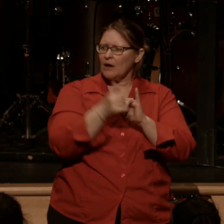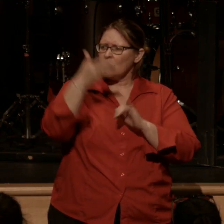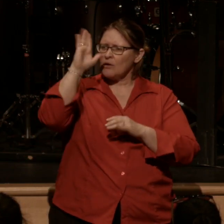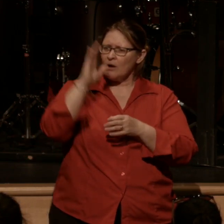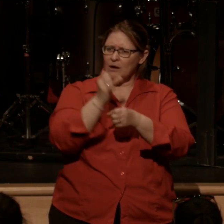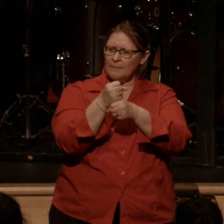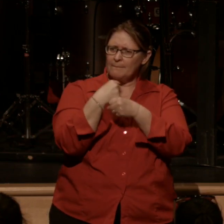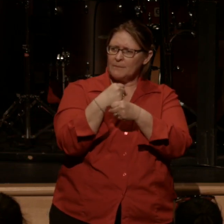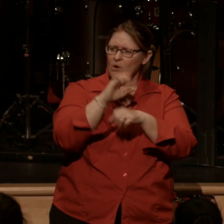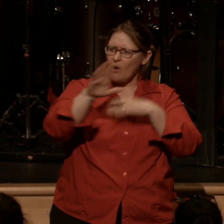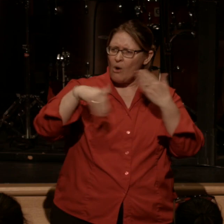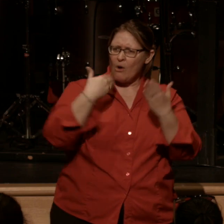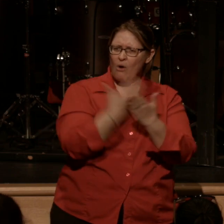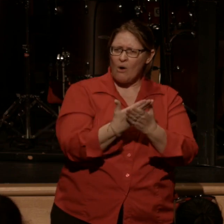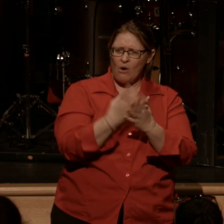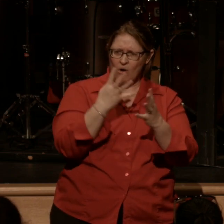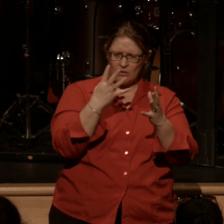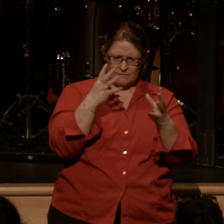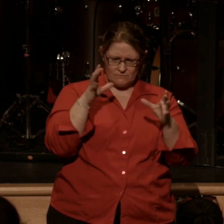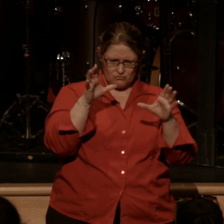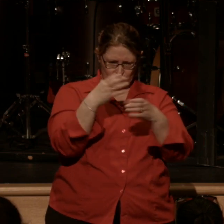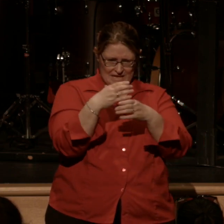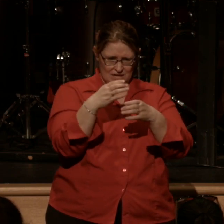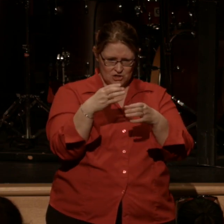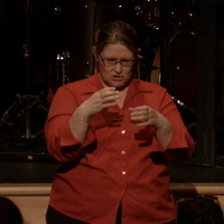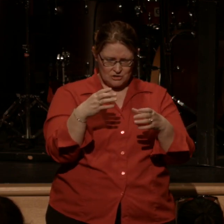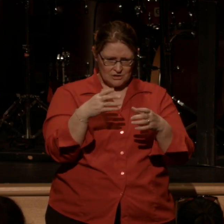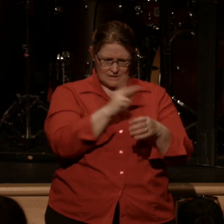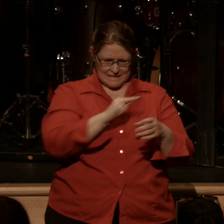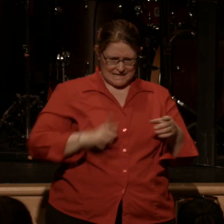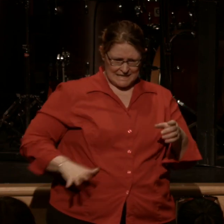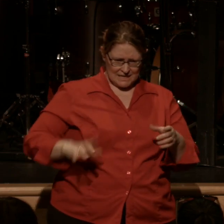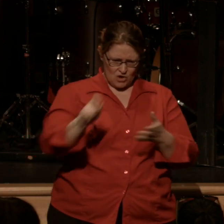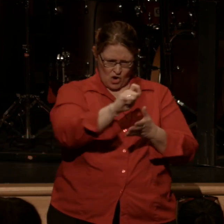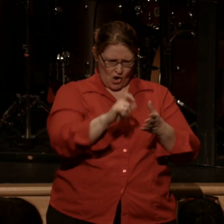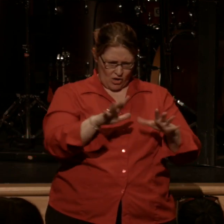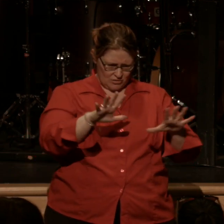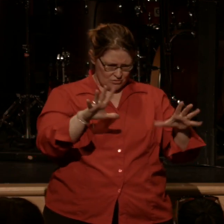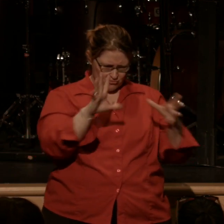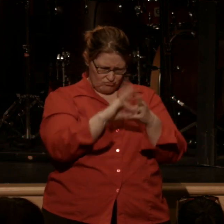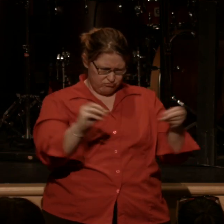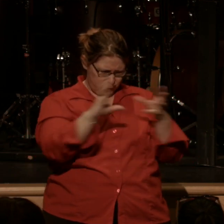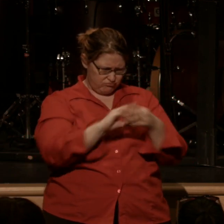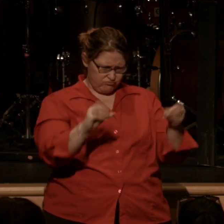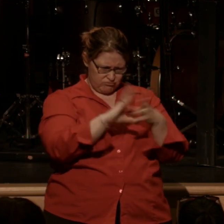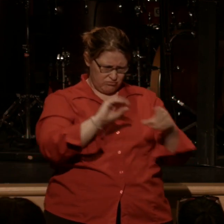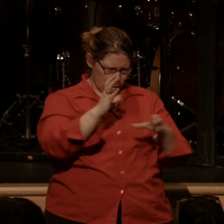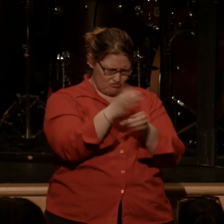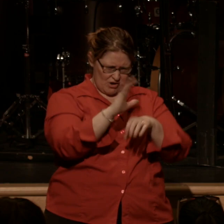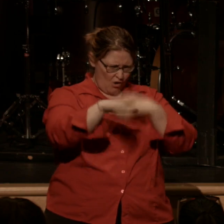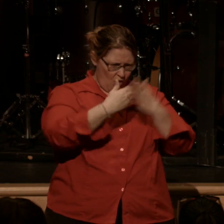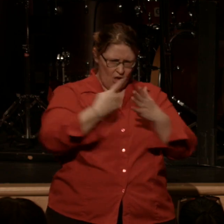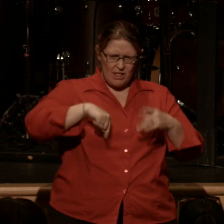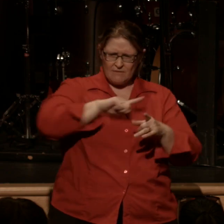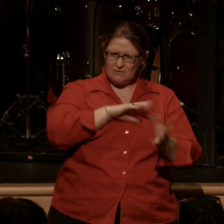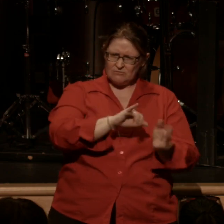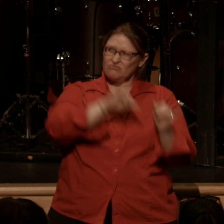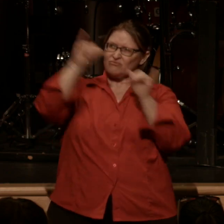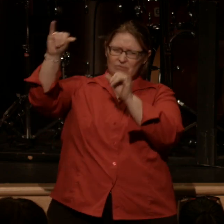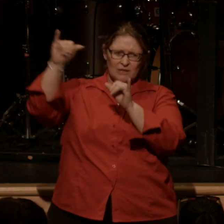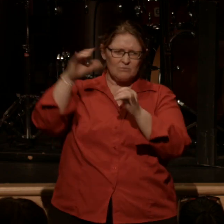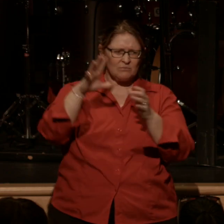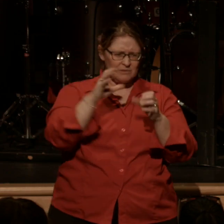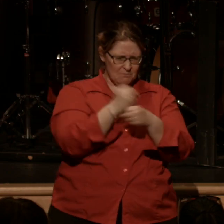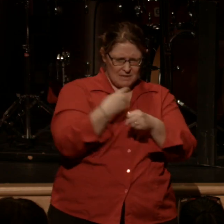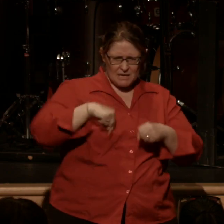God created all of creation as the king and the author over all he created. He created all of us in his image, and